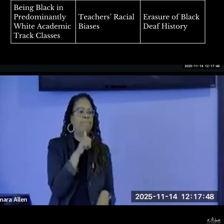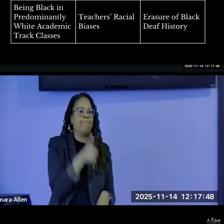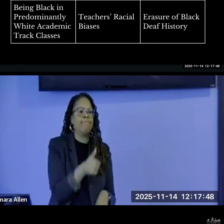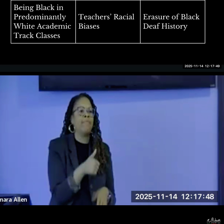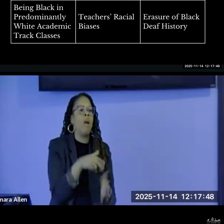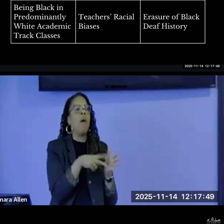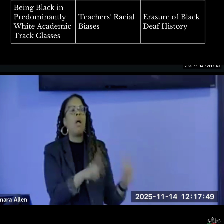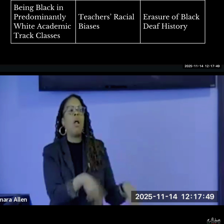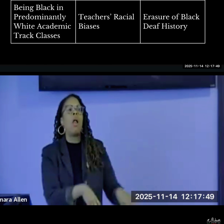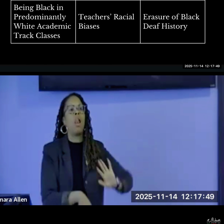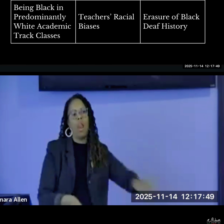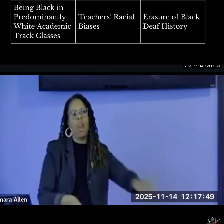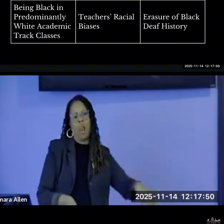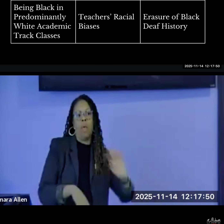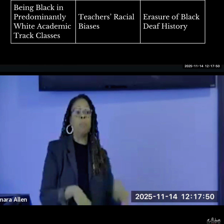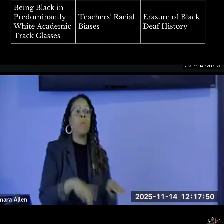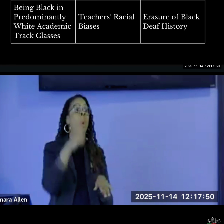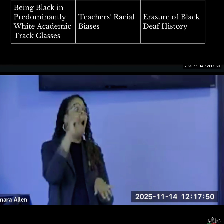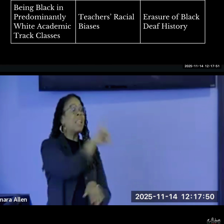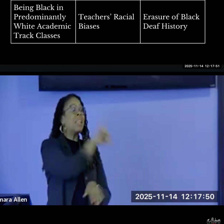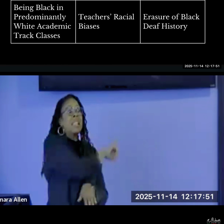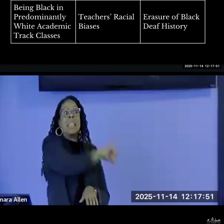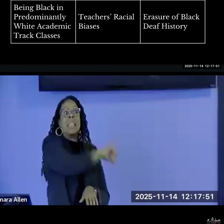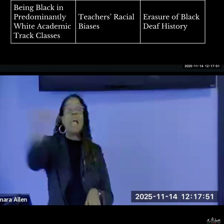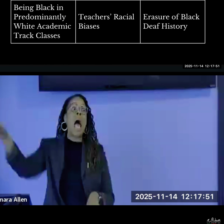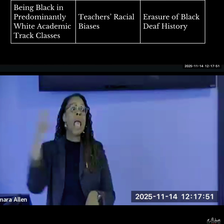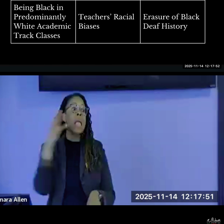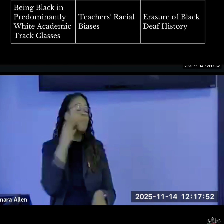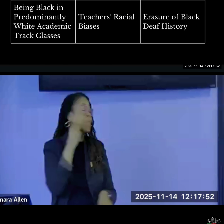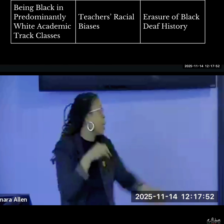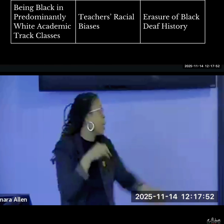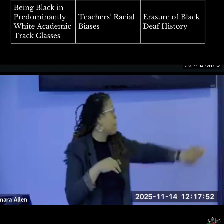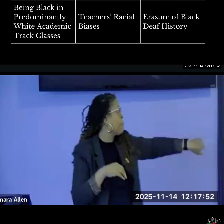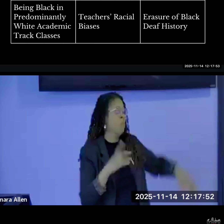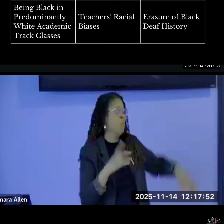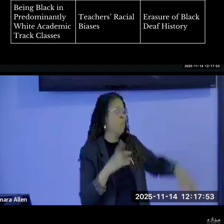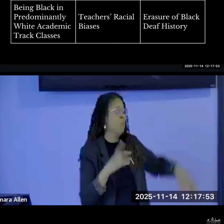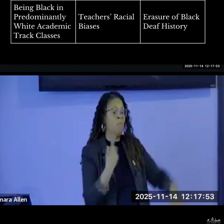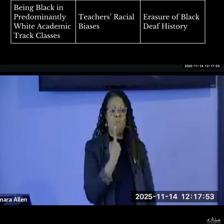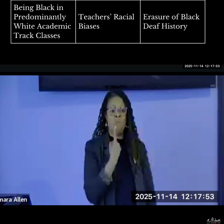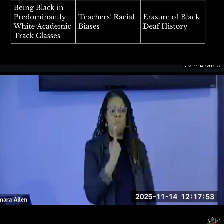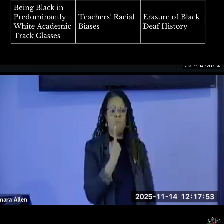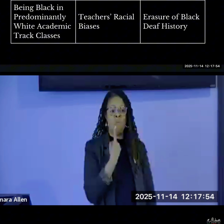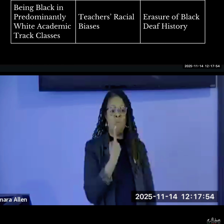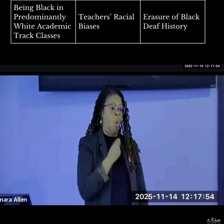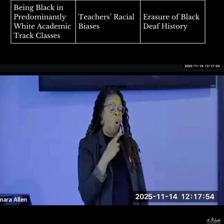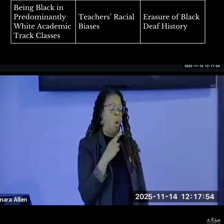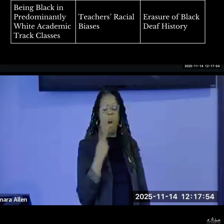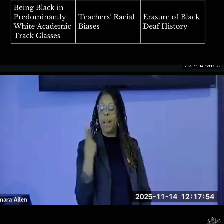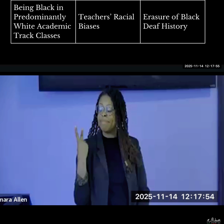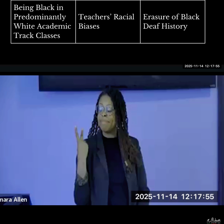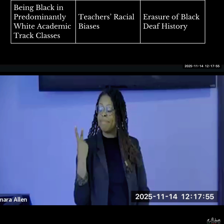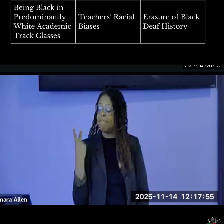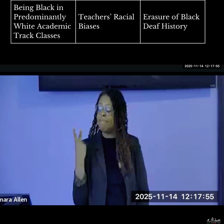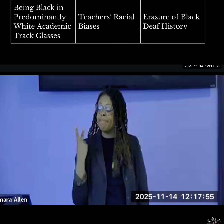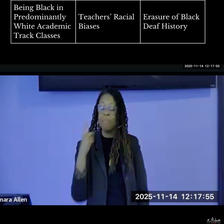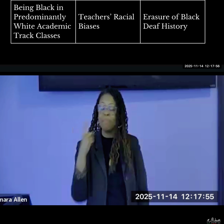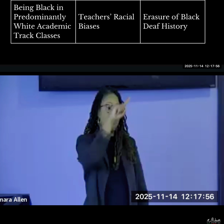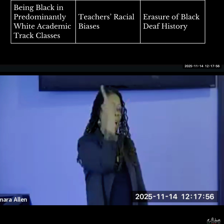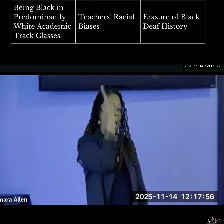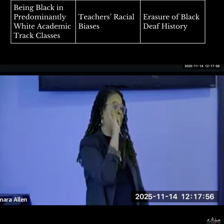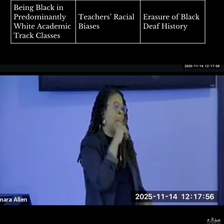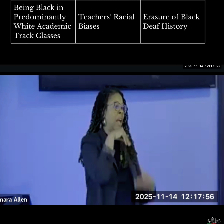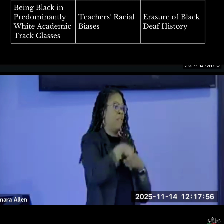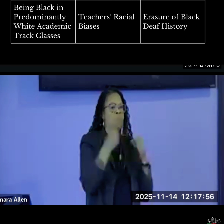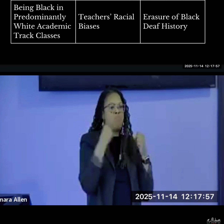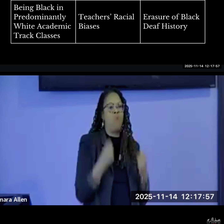And so what we noticed was that a lot of what they brought wasn't valued. And we also see that a lot of them